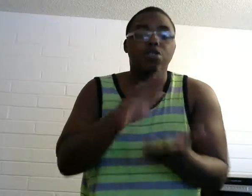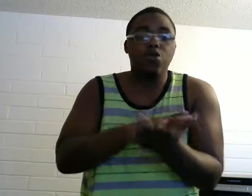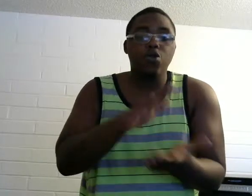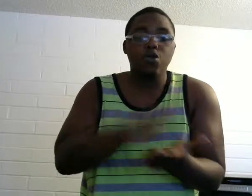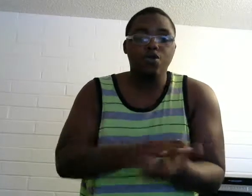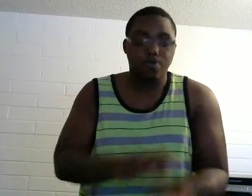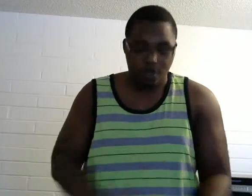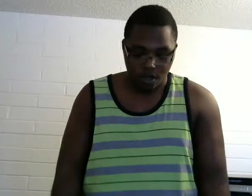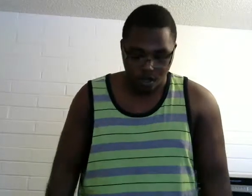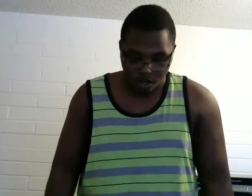School,